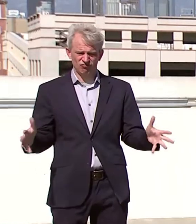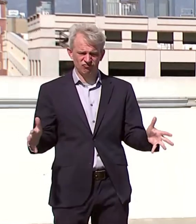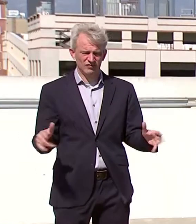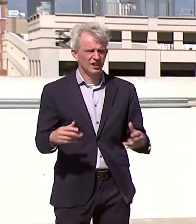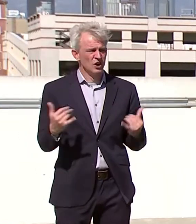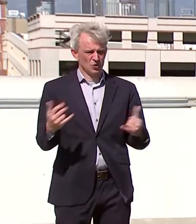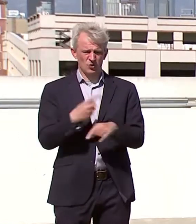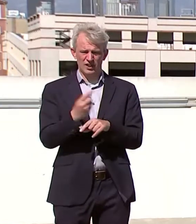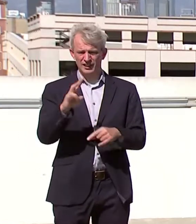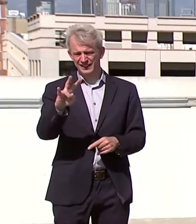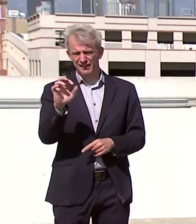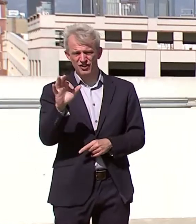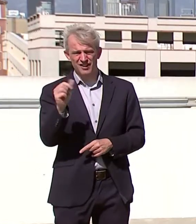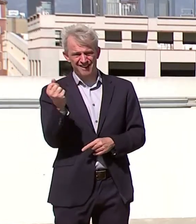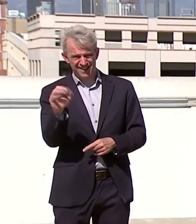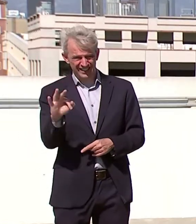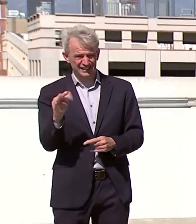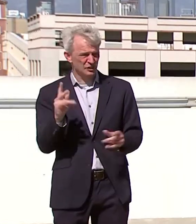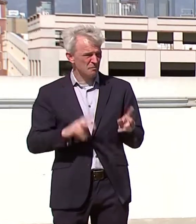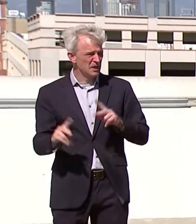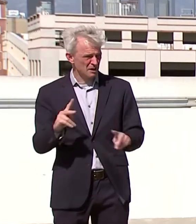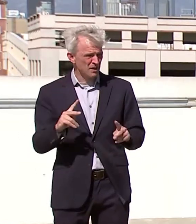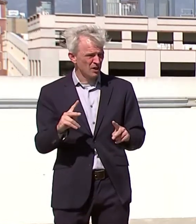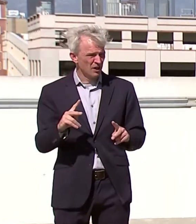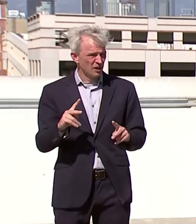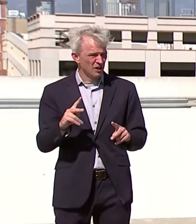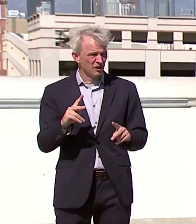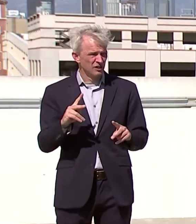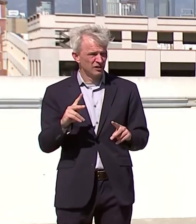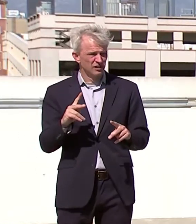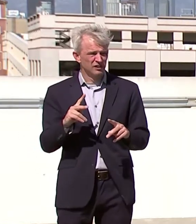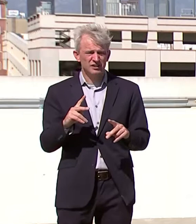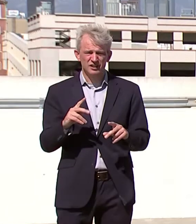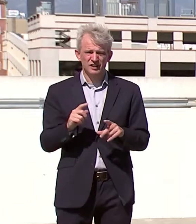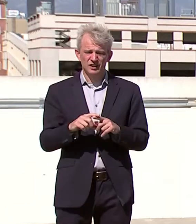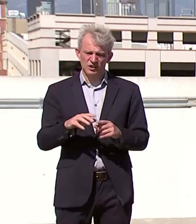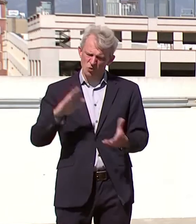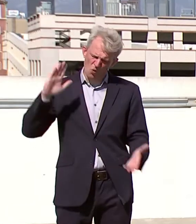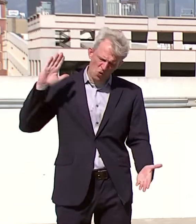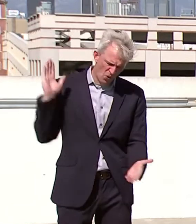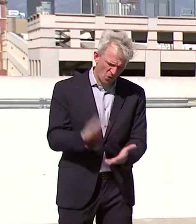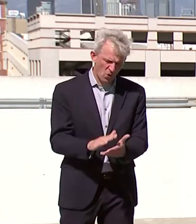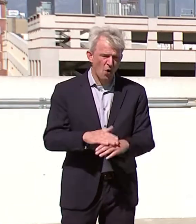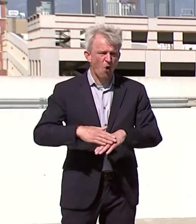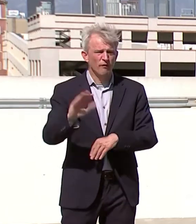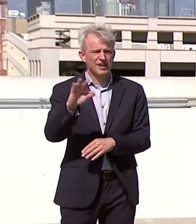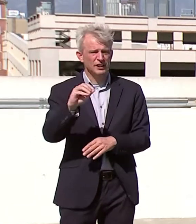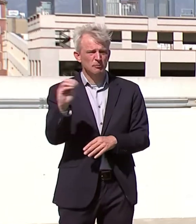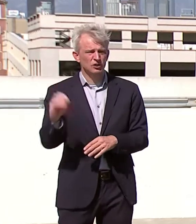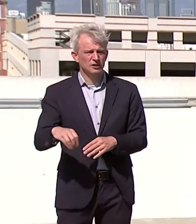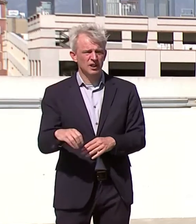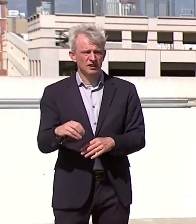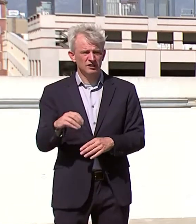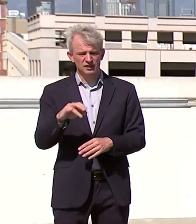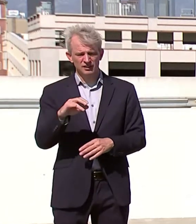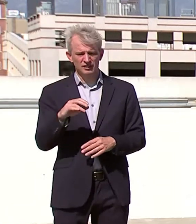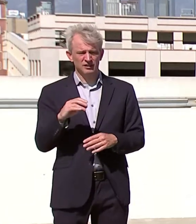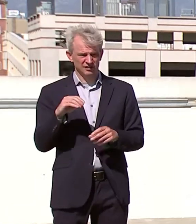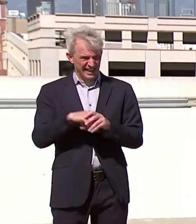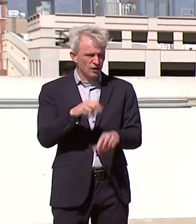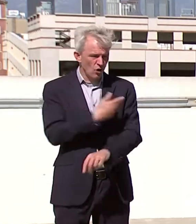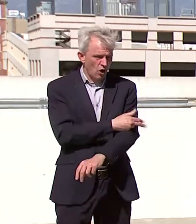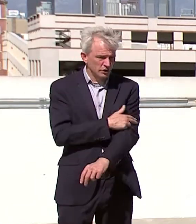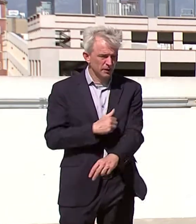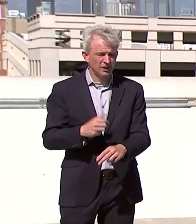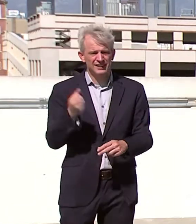people, 719 too many, but way down. That is more than a 90% reduction of people in our hospitals and a 16%